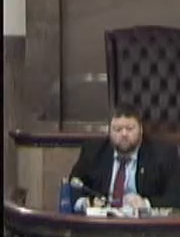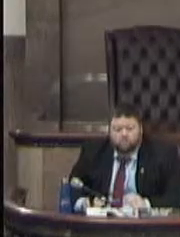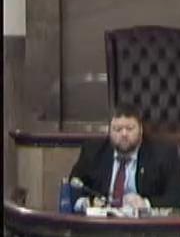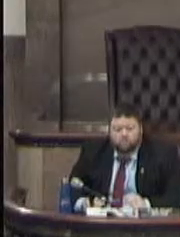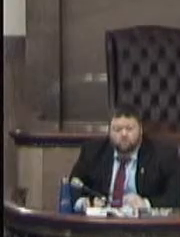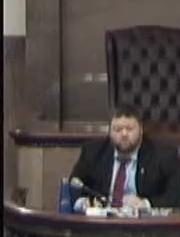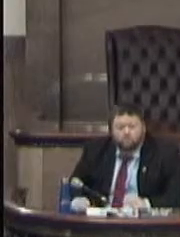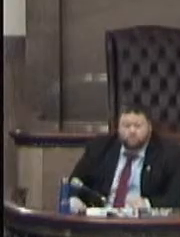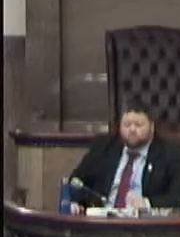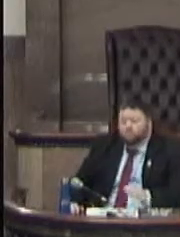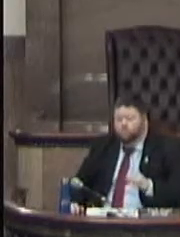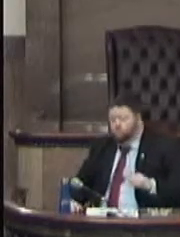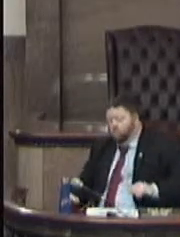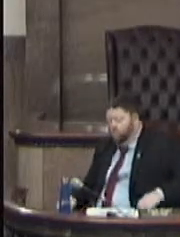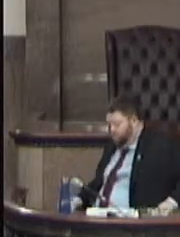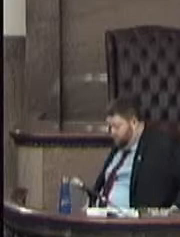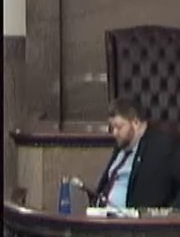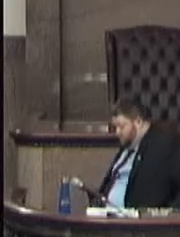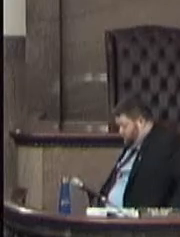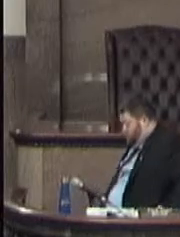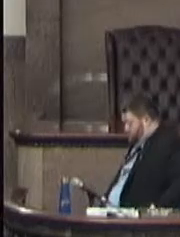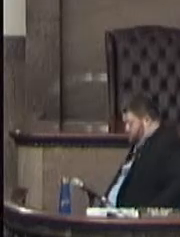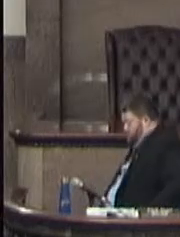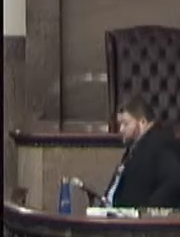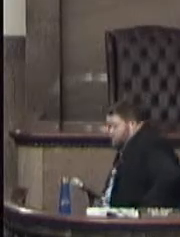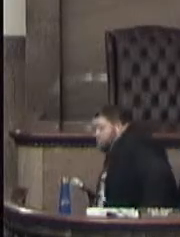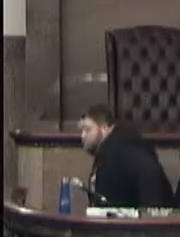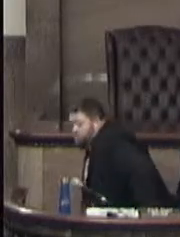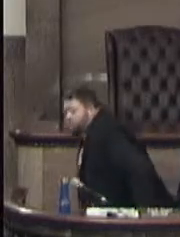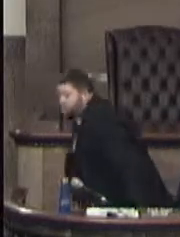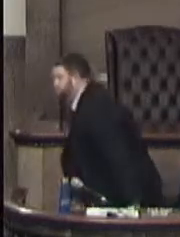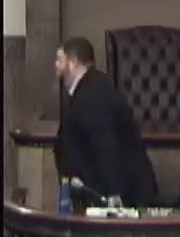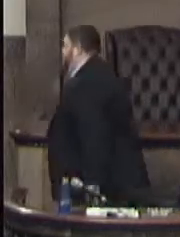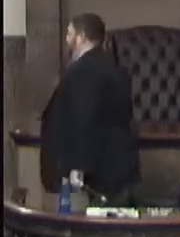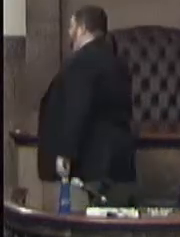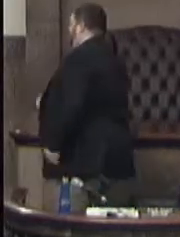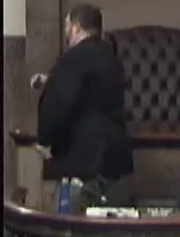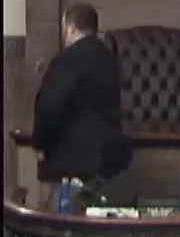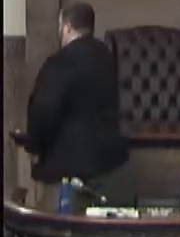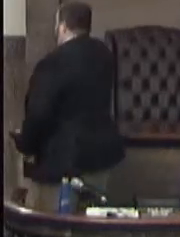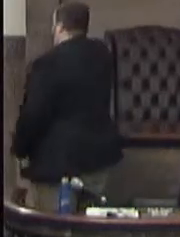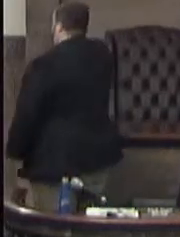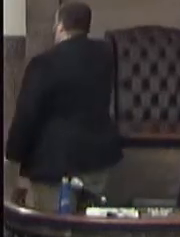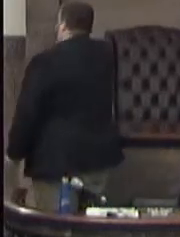Please stand as Legislator John Lightfoot will now lead us in the Pledge of Allegiance.